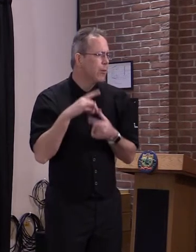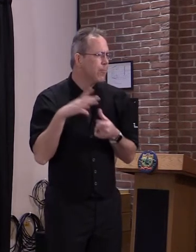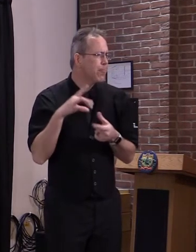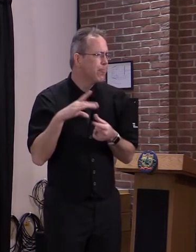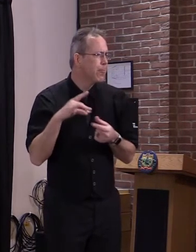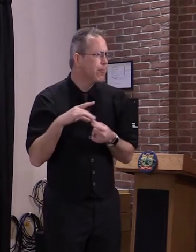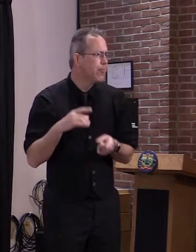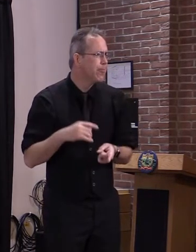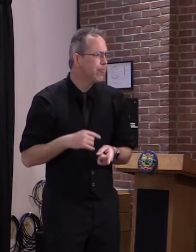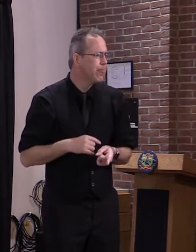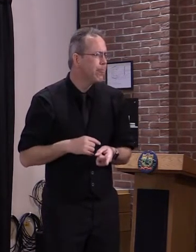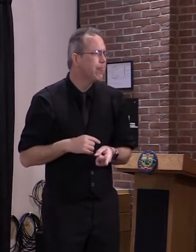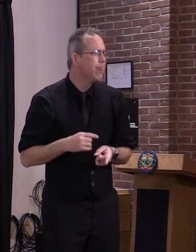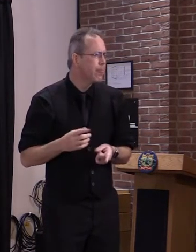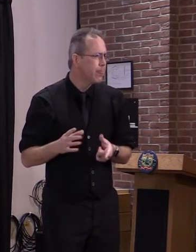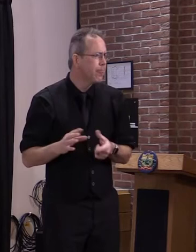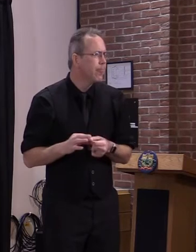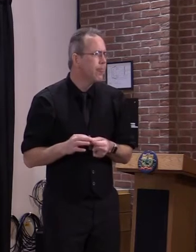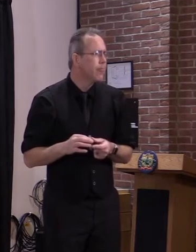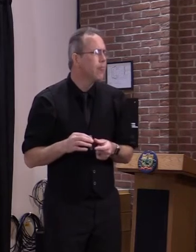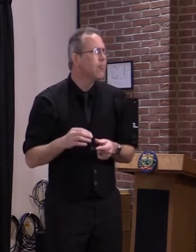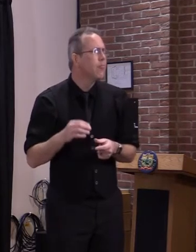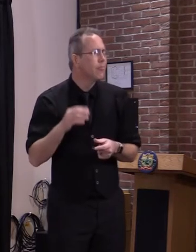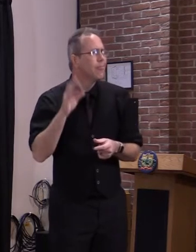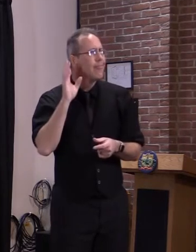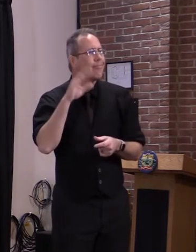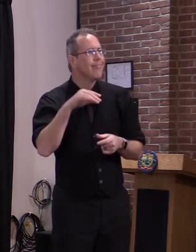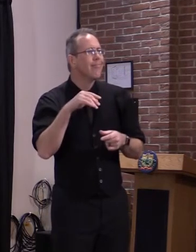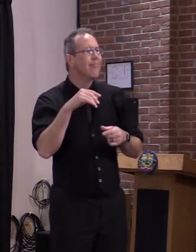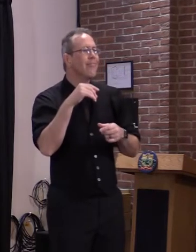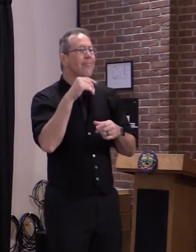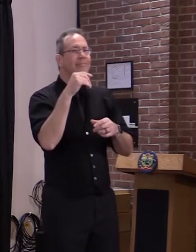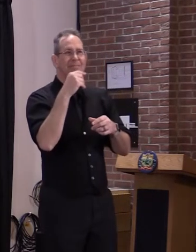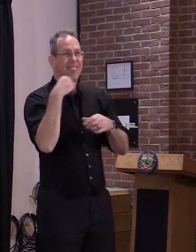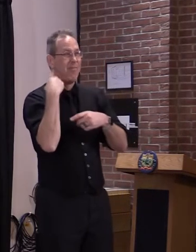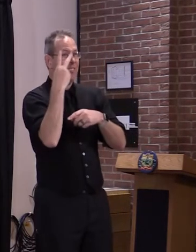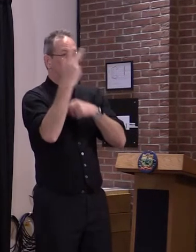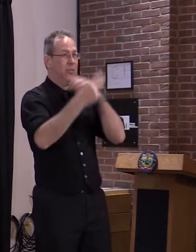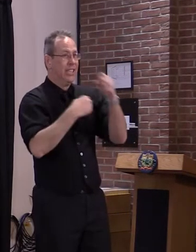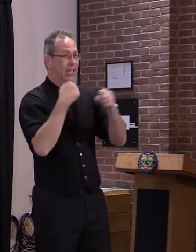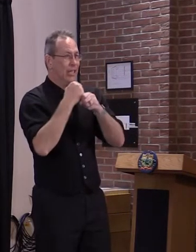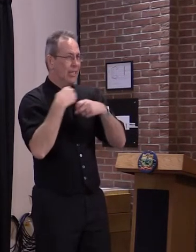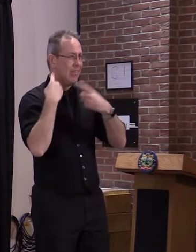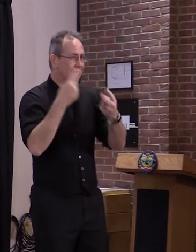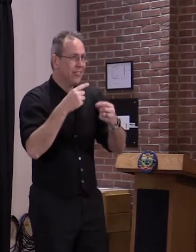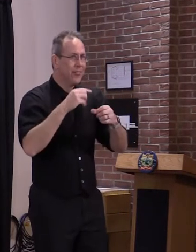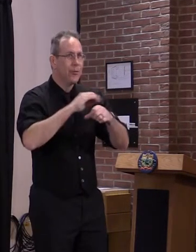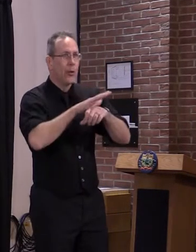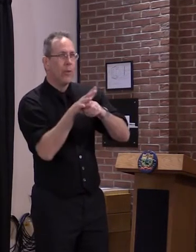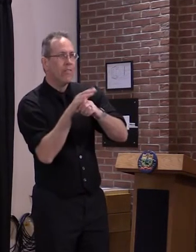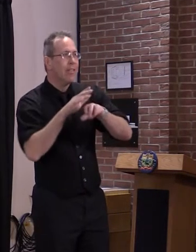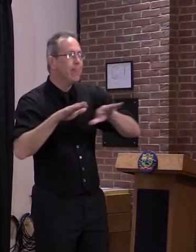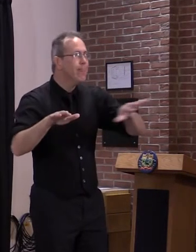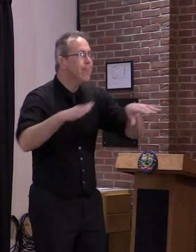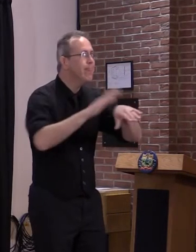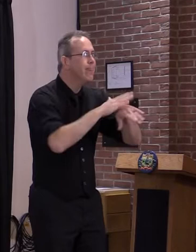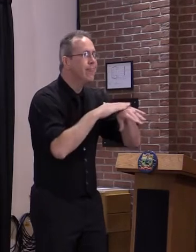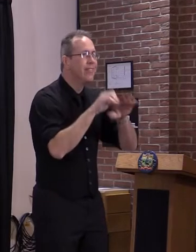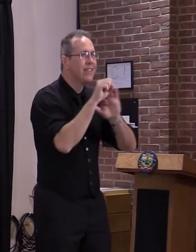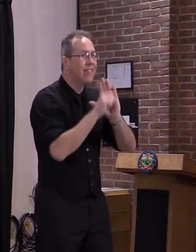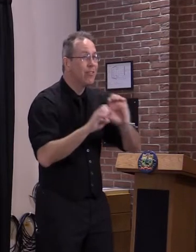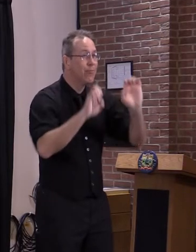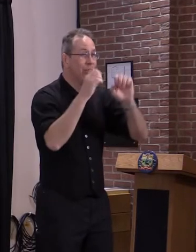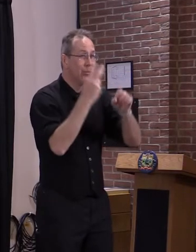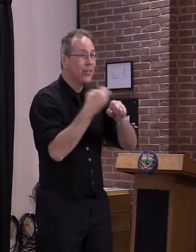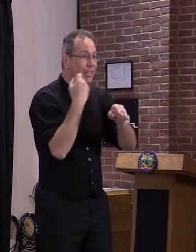came with COVID. And I know that COVID was looming for a while before that actually came into place. But I'm wondering, 2 years later,